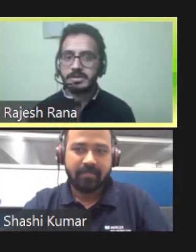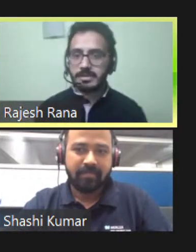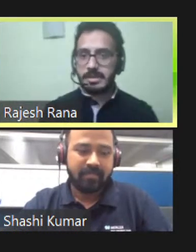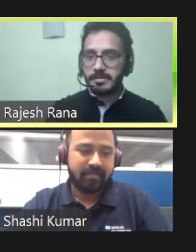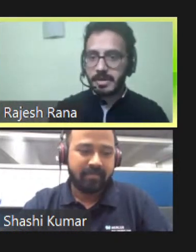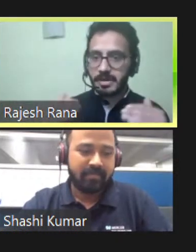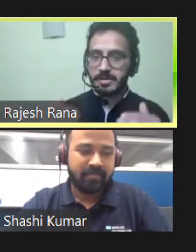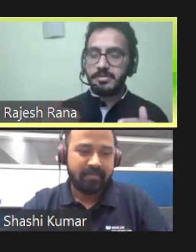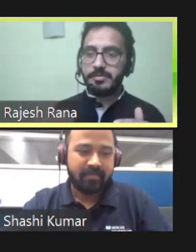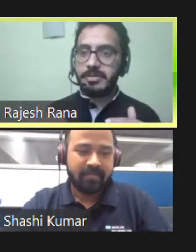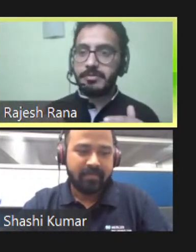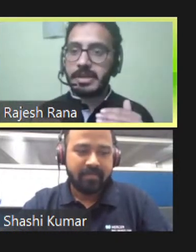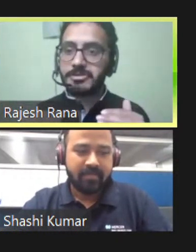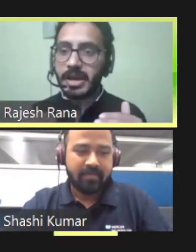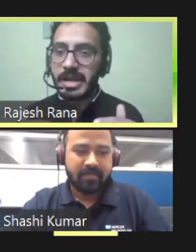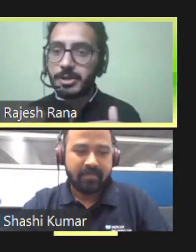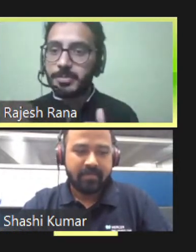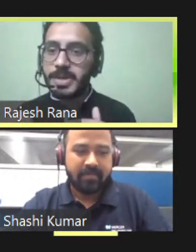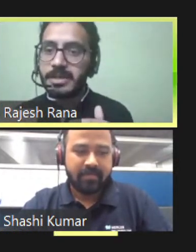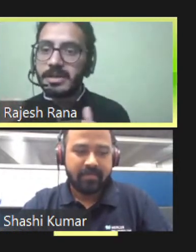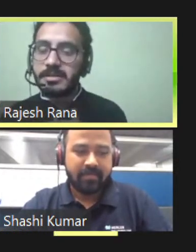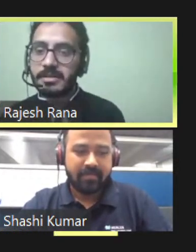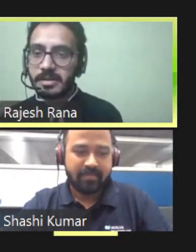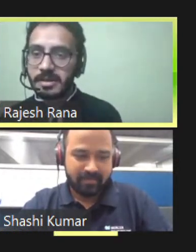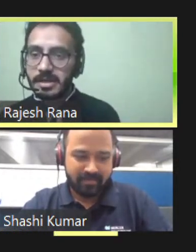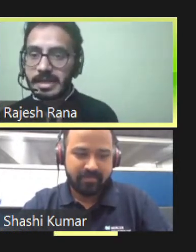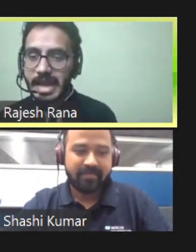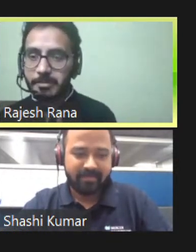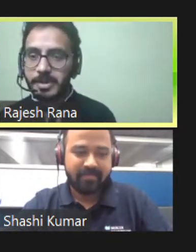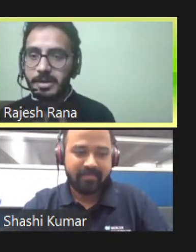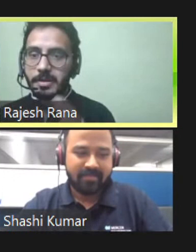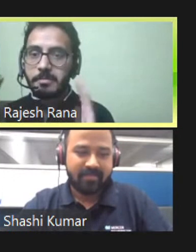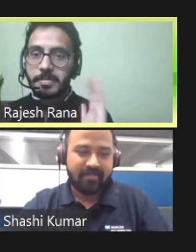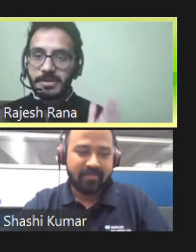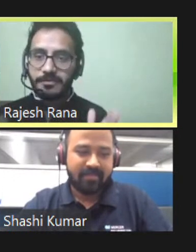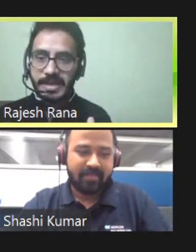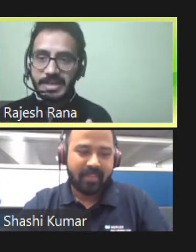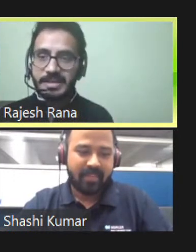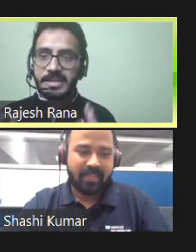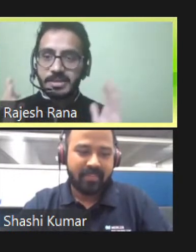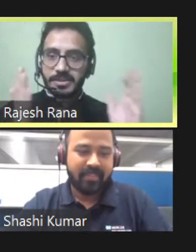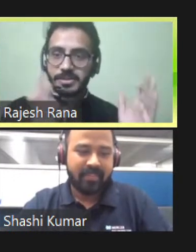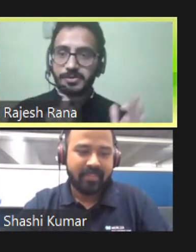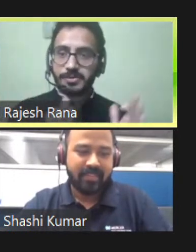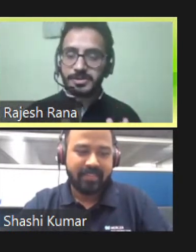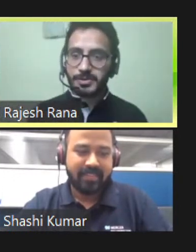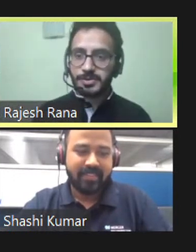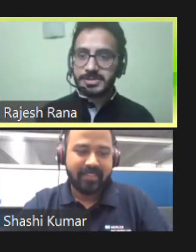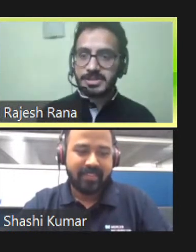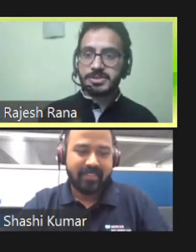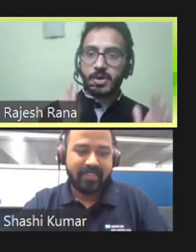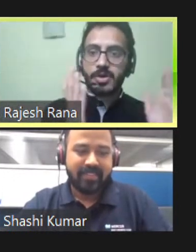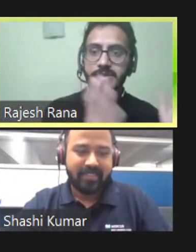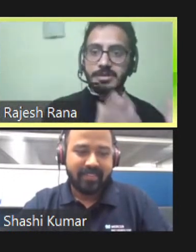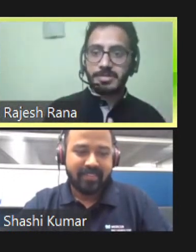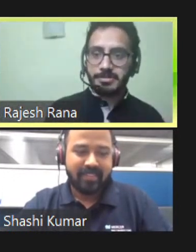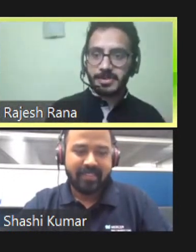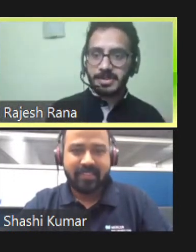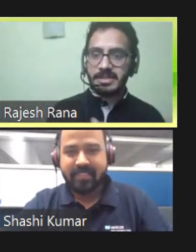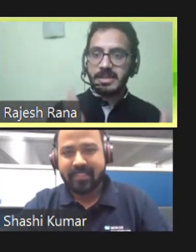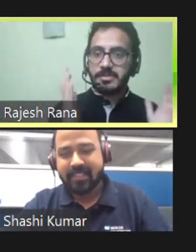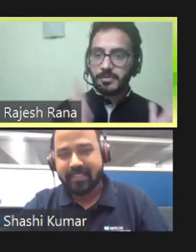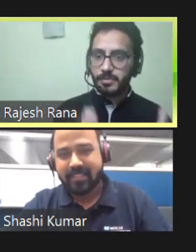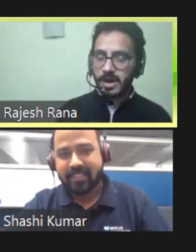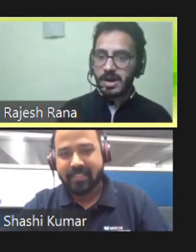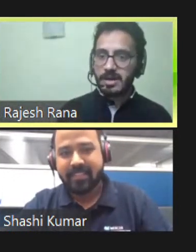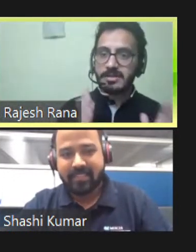about. Here, we will try to build a gap between the resources or the